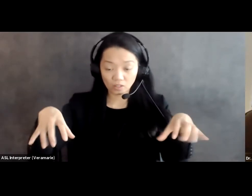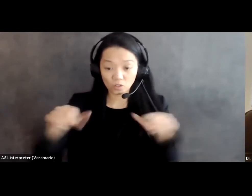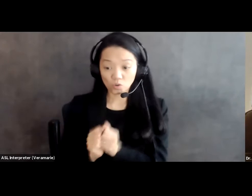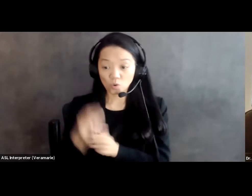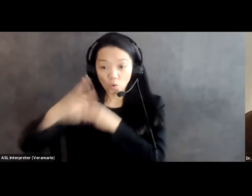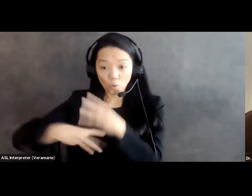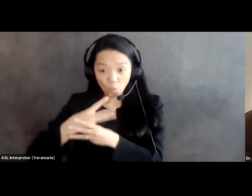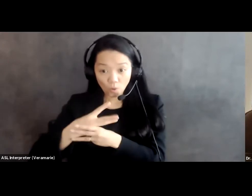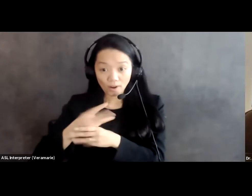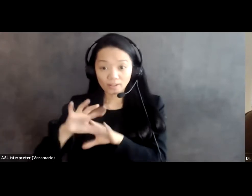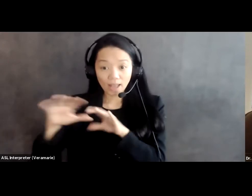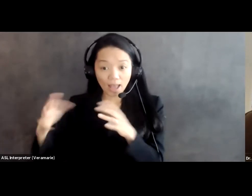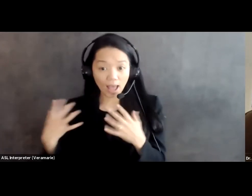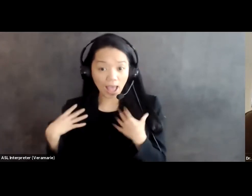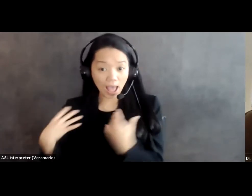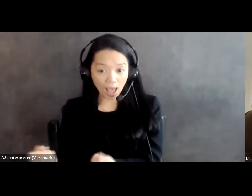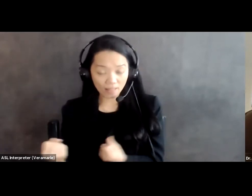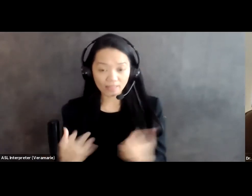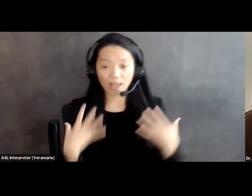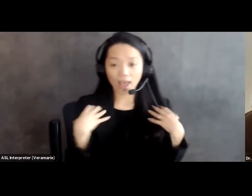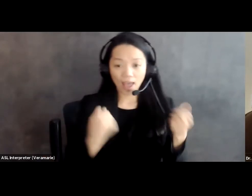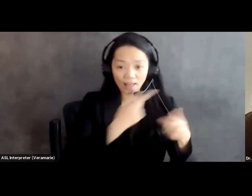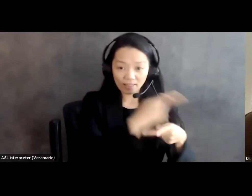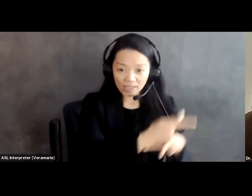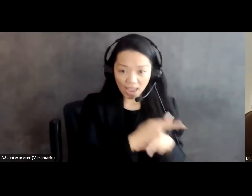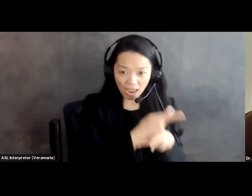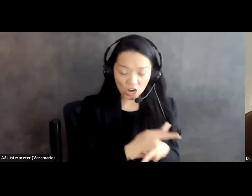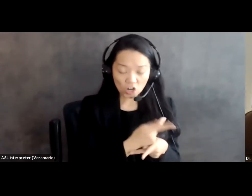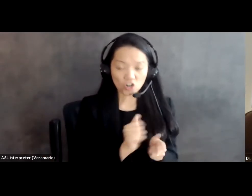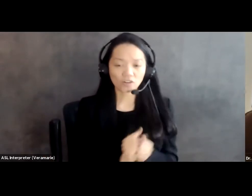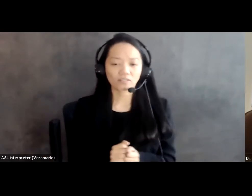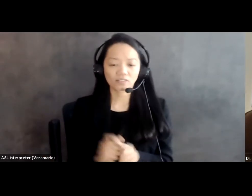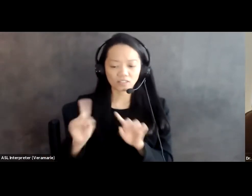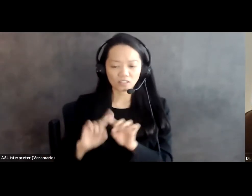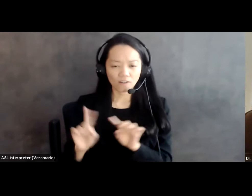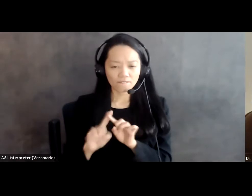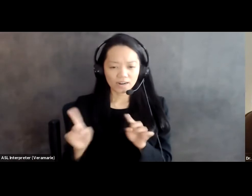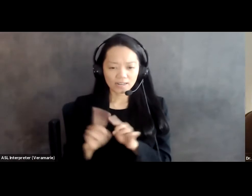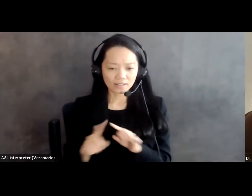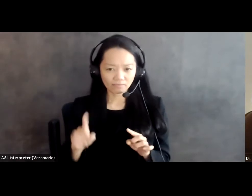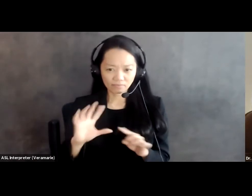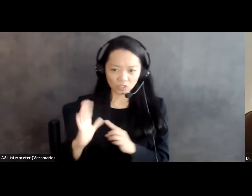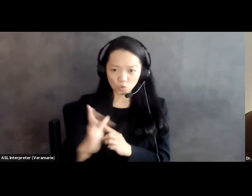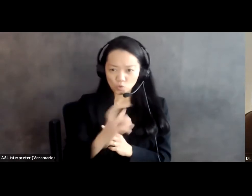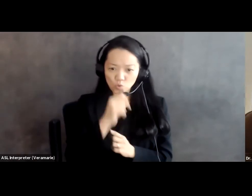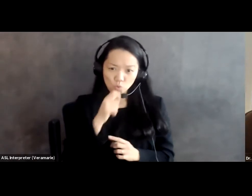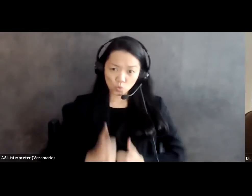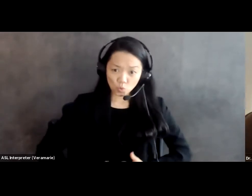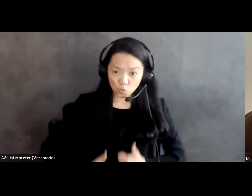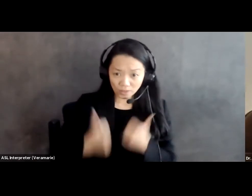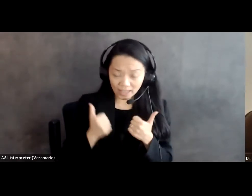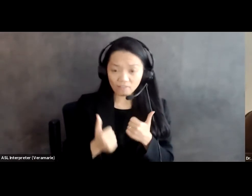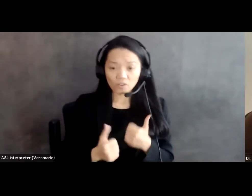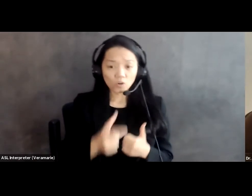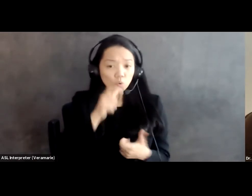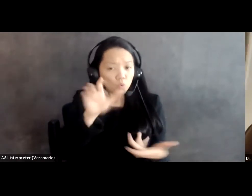two worlds of healthcare, and the conditions that determined who lived and who died. And